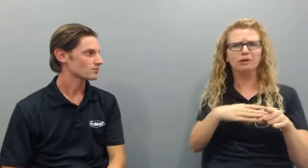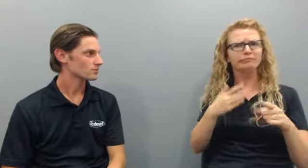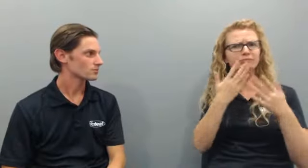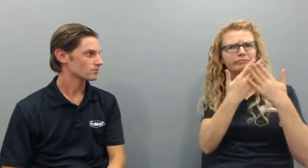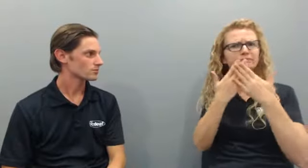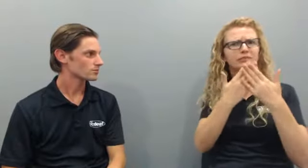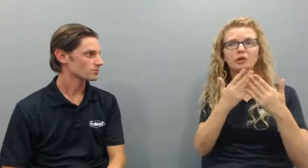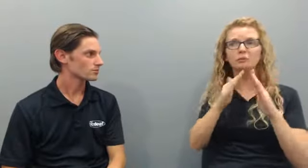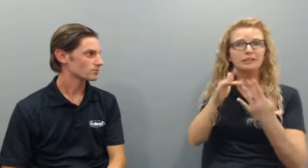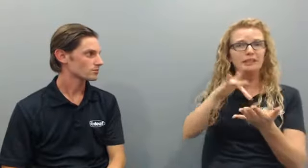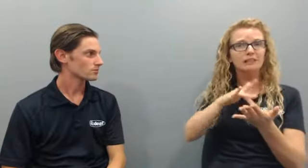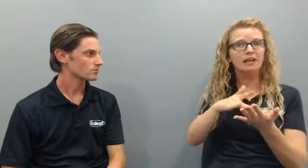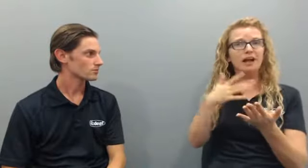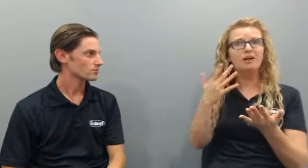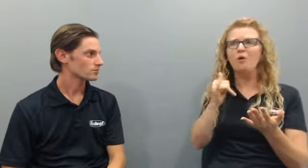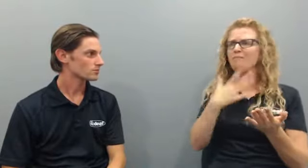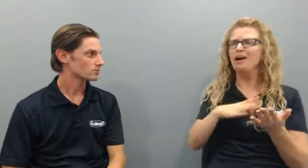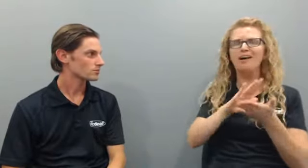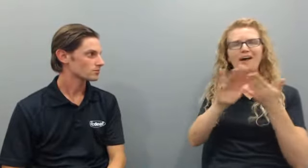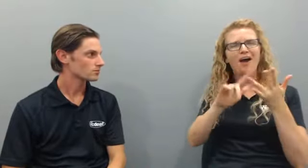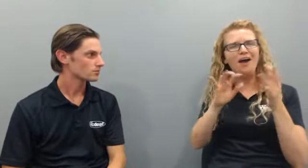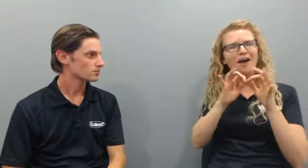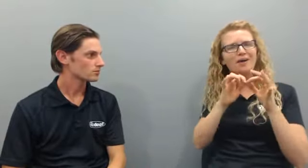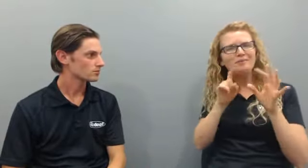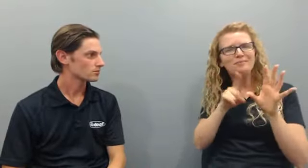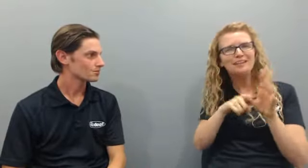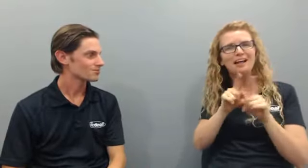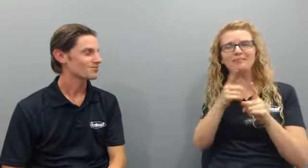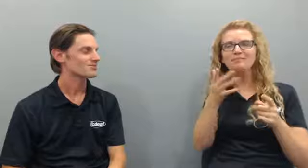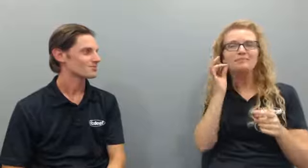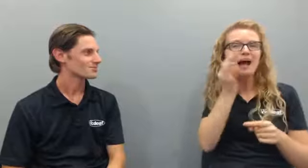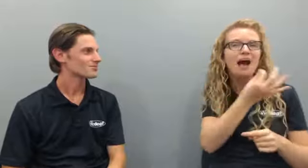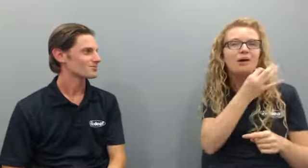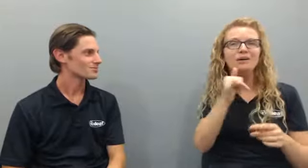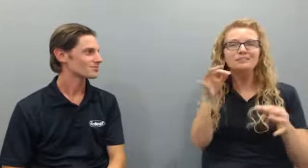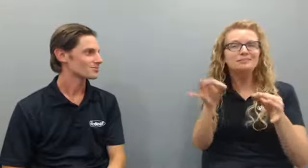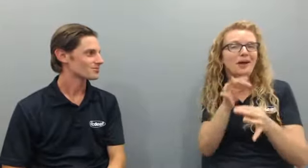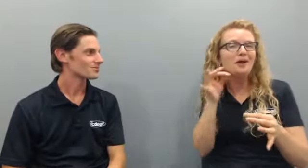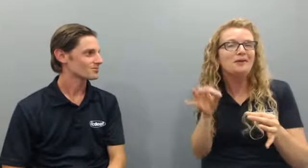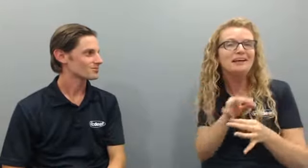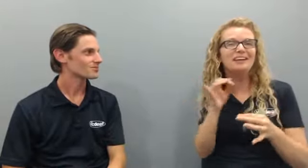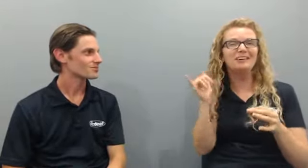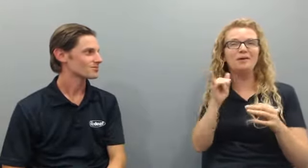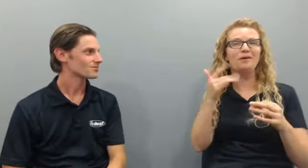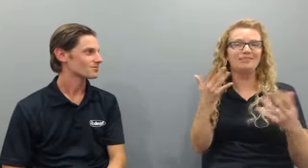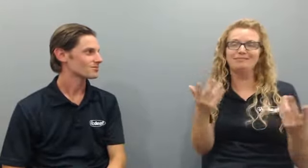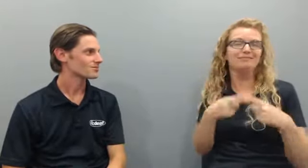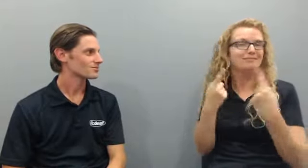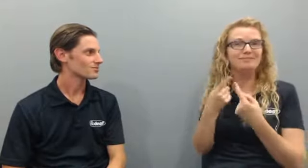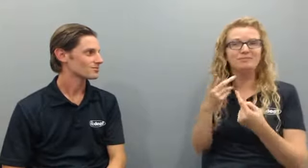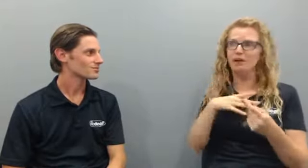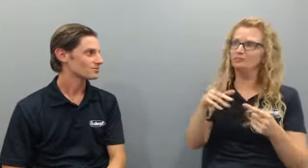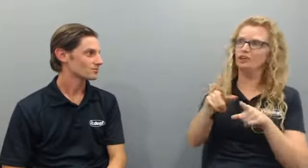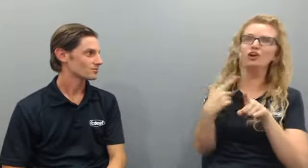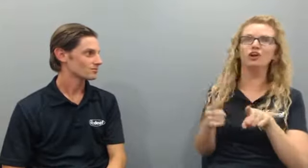for learning purposes. You may want to study at a community centre or take up a new hobby. You might want to do gardening or sewing, and you